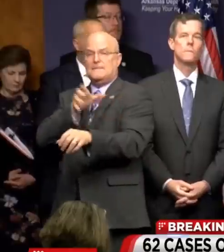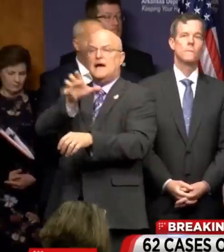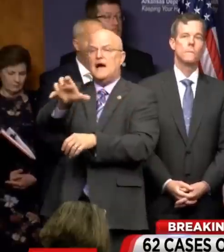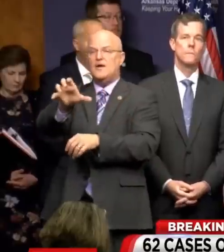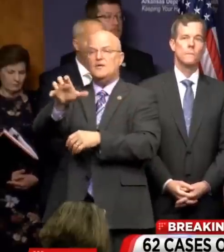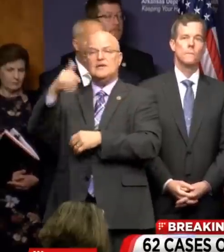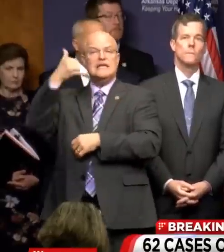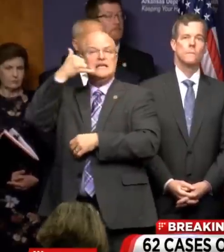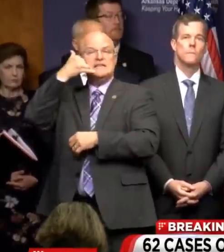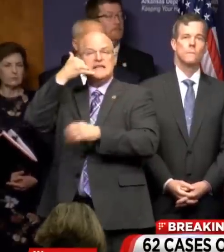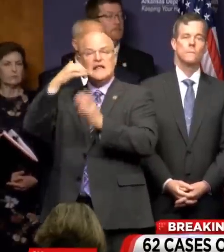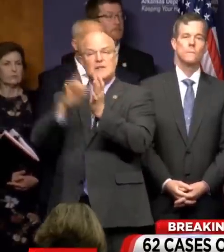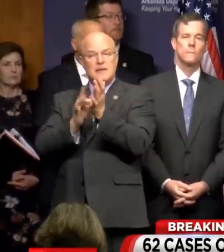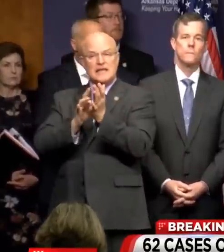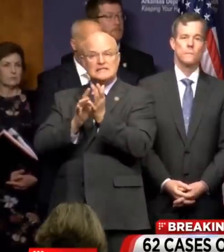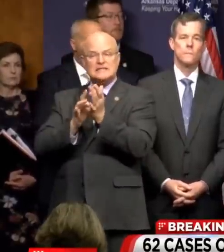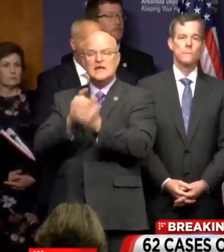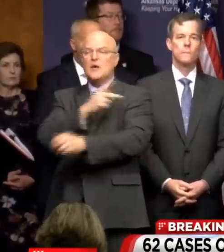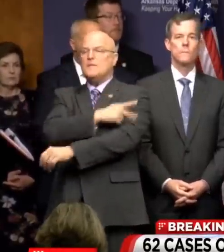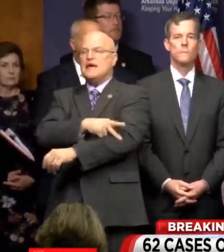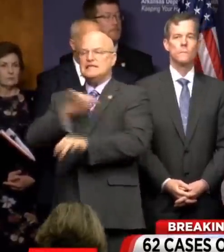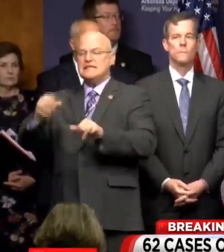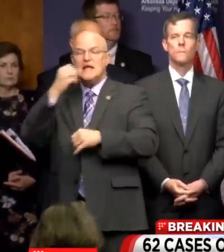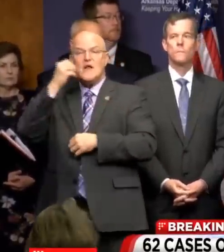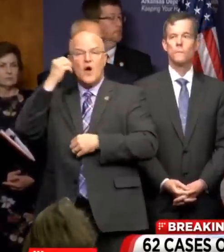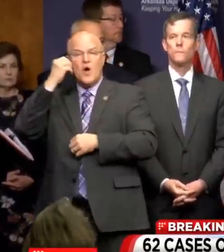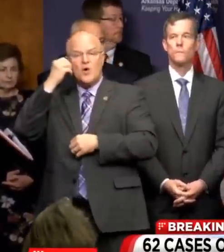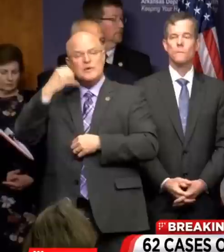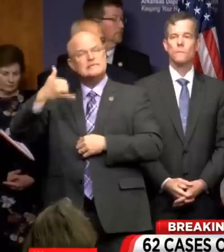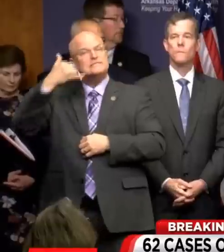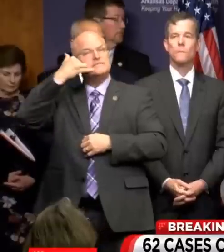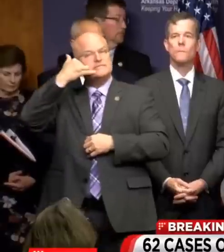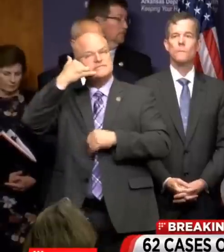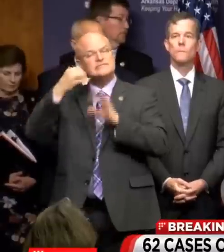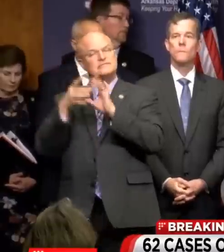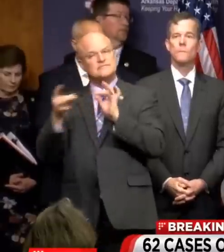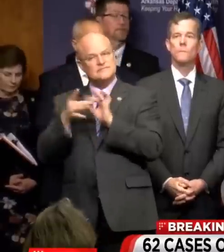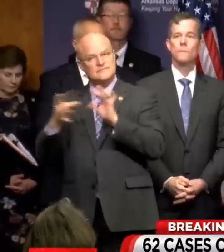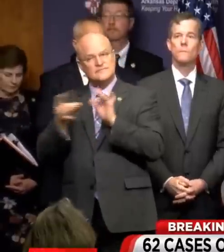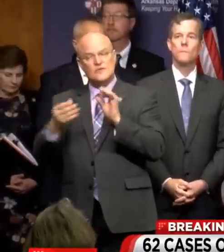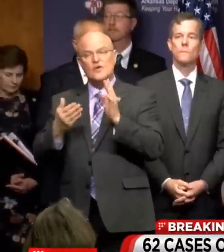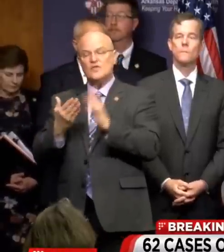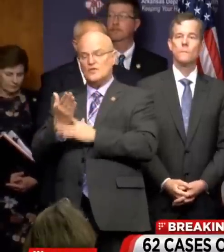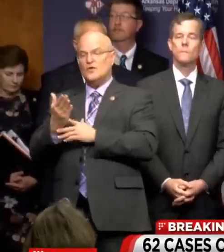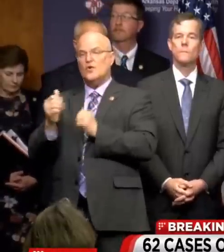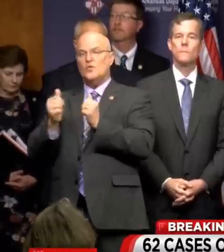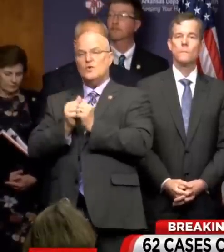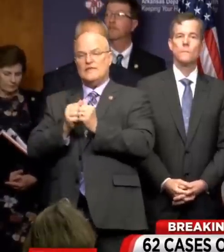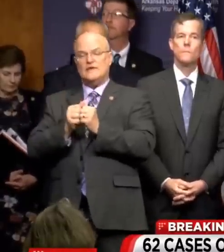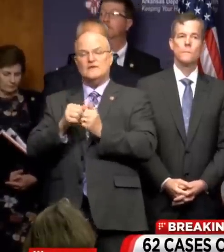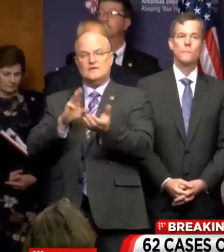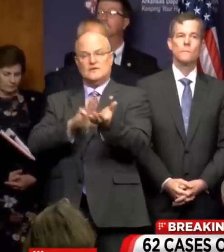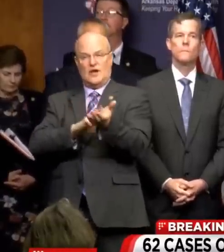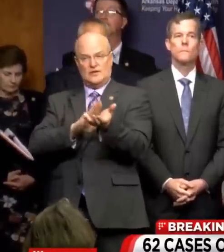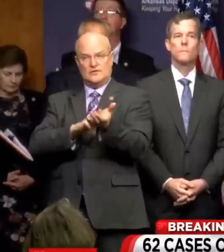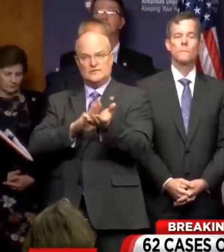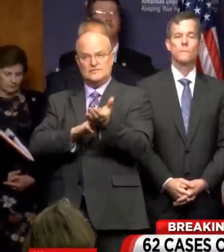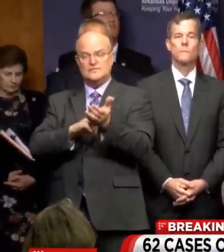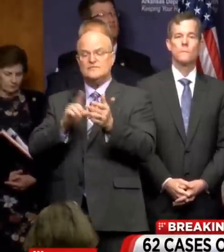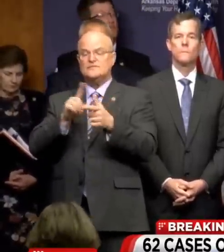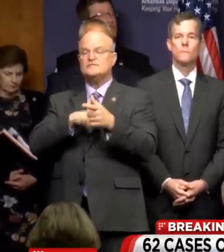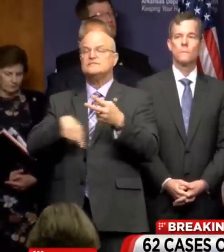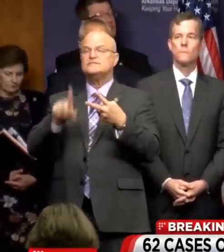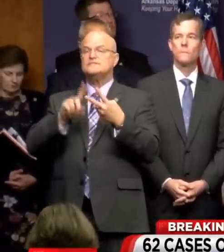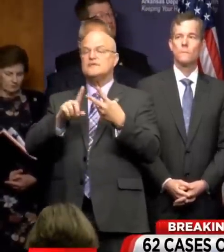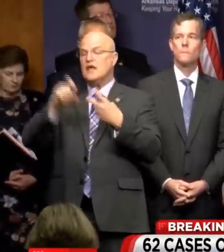telemedicine, the patients can stay at home. They can interact with a telemedicine platform or through the phone with their provider. And then the other